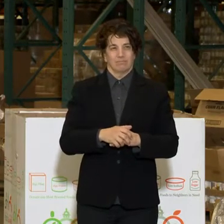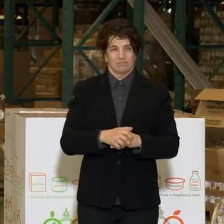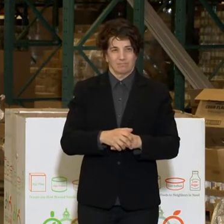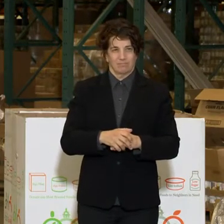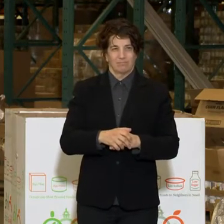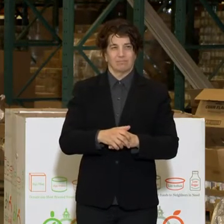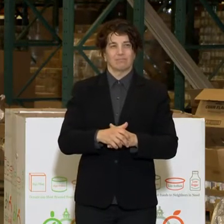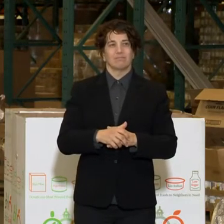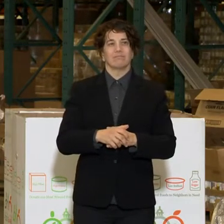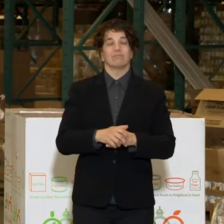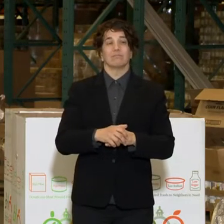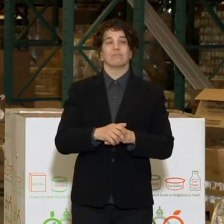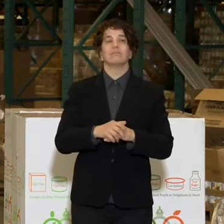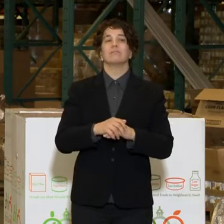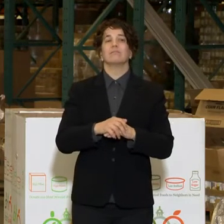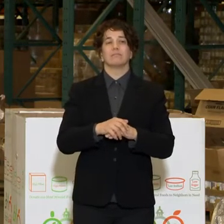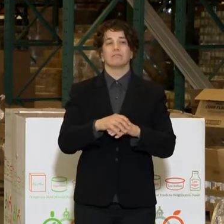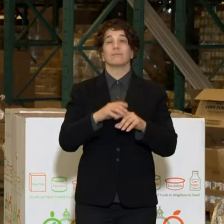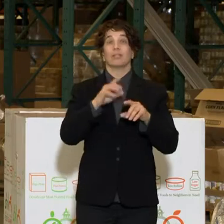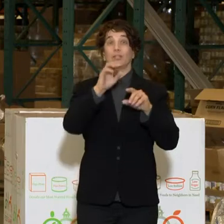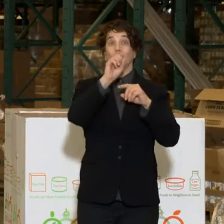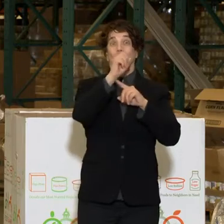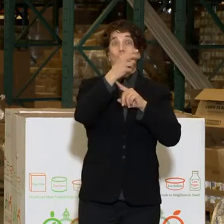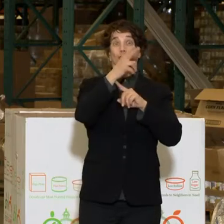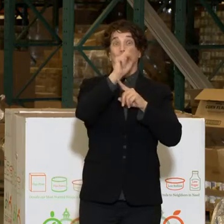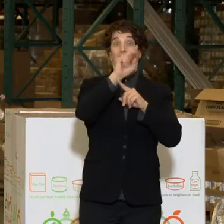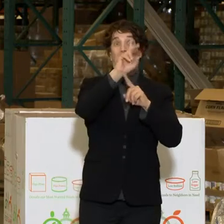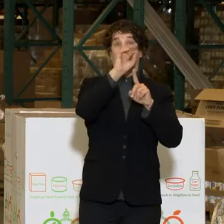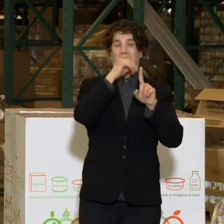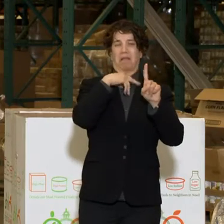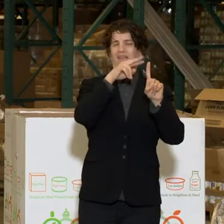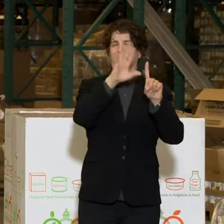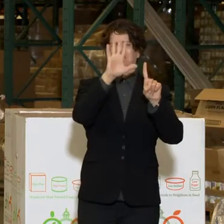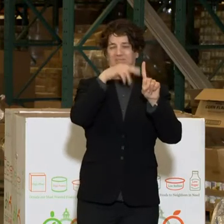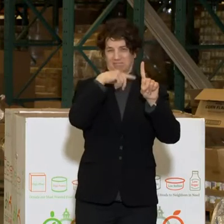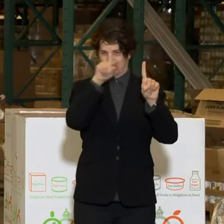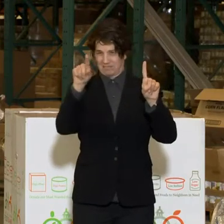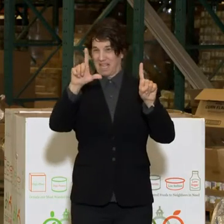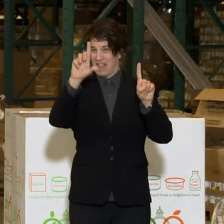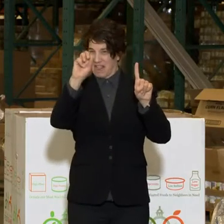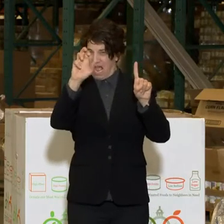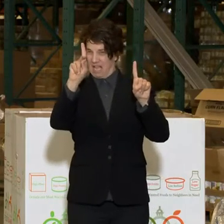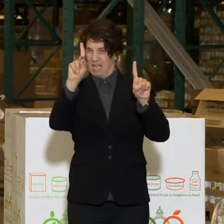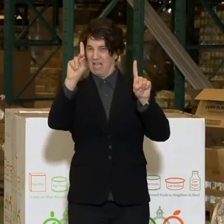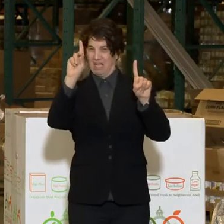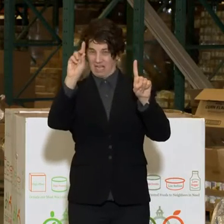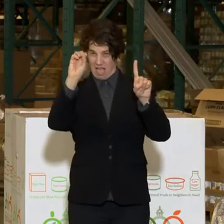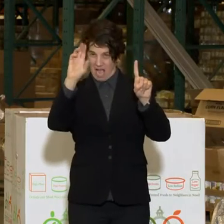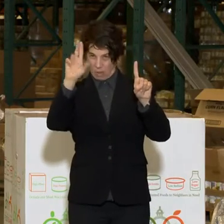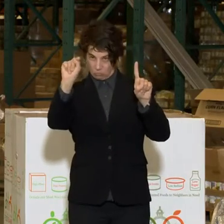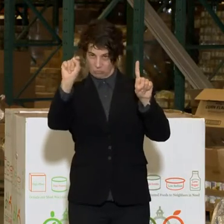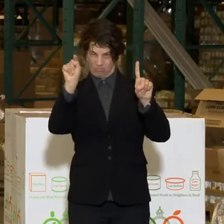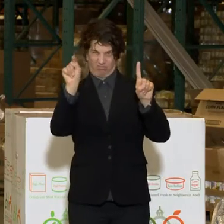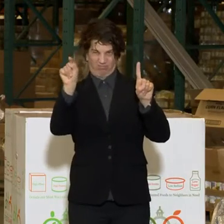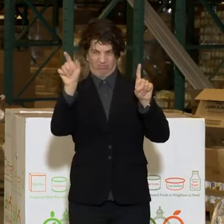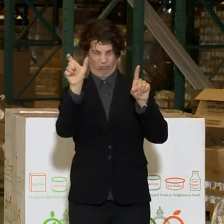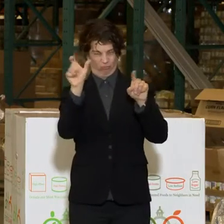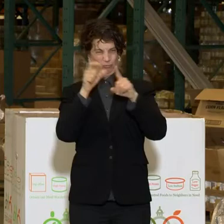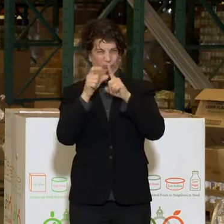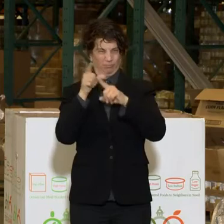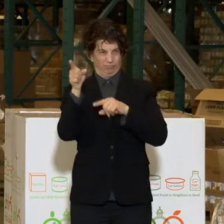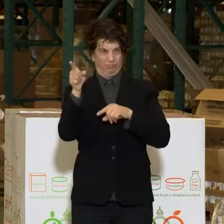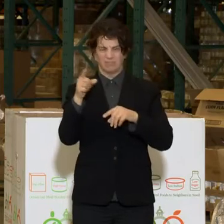is hurting our economy overall. On Friday, many of us saw photo lines of people wrapped around